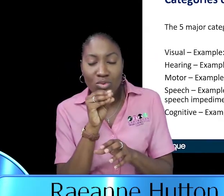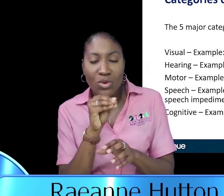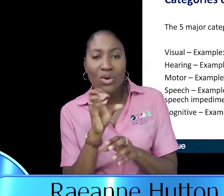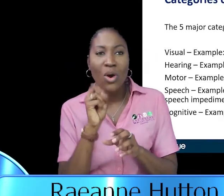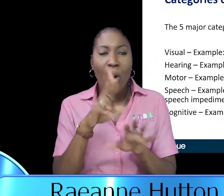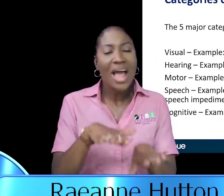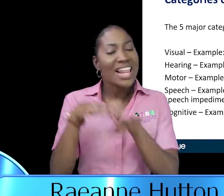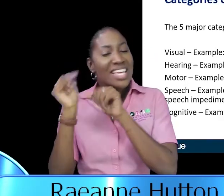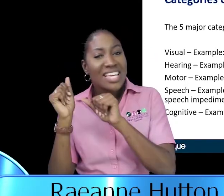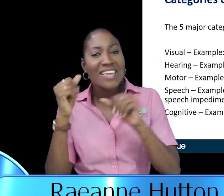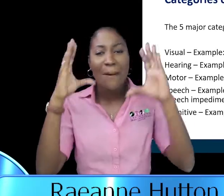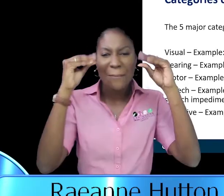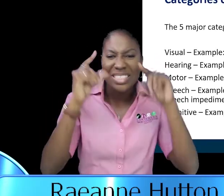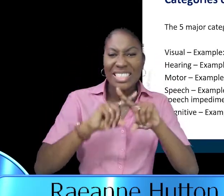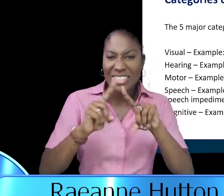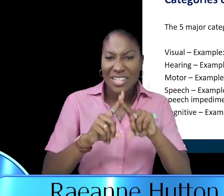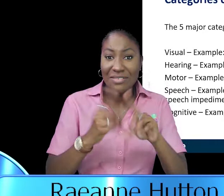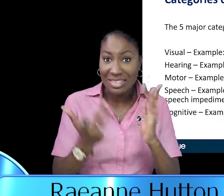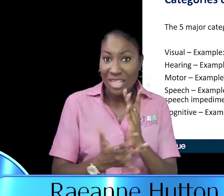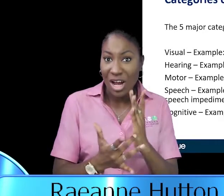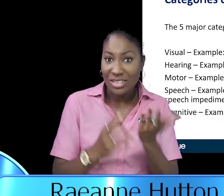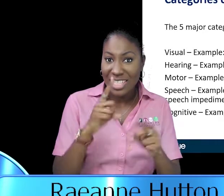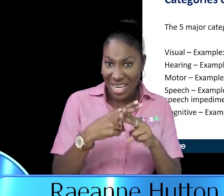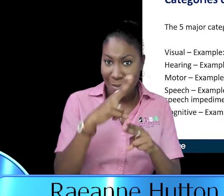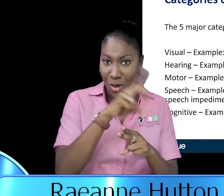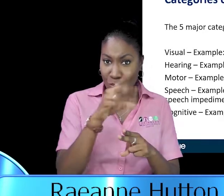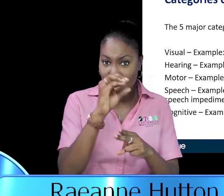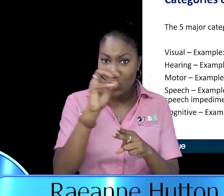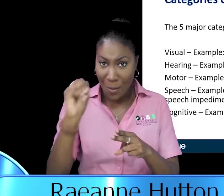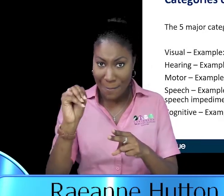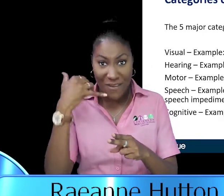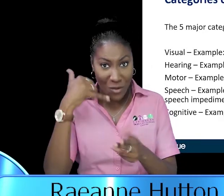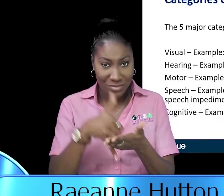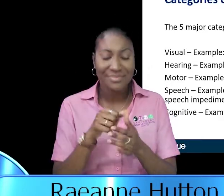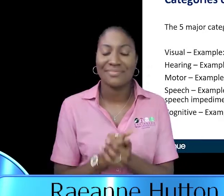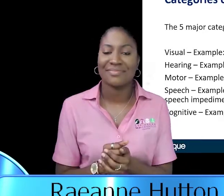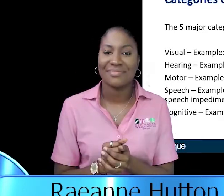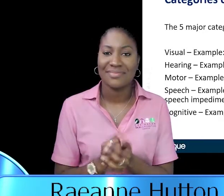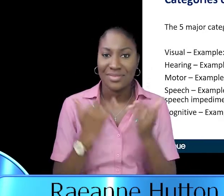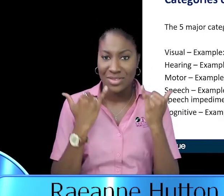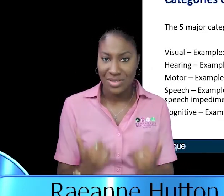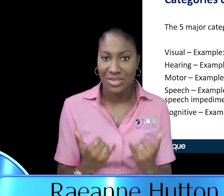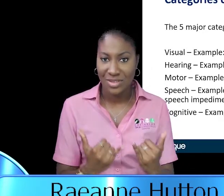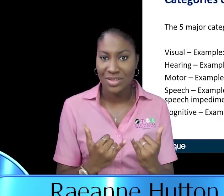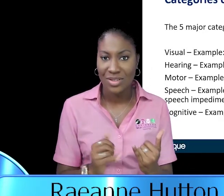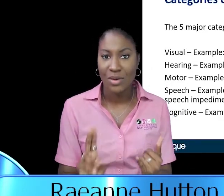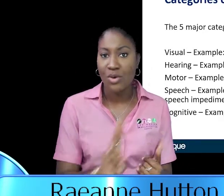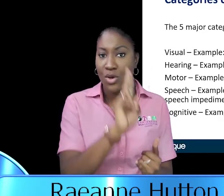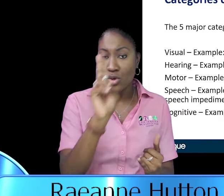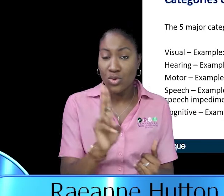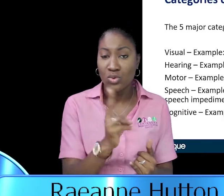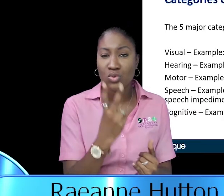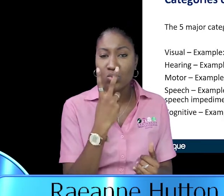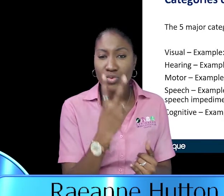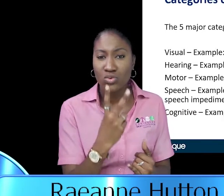mic or leave and enter this meeting or even join the meeting. And so right now I'm using